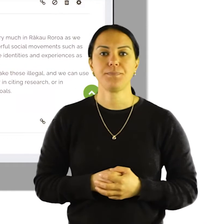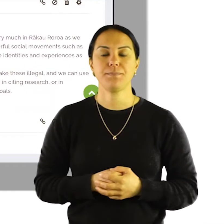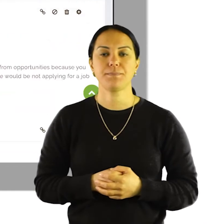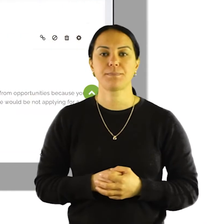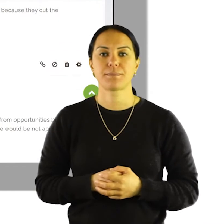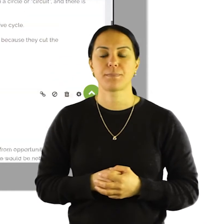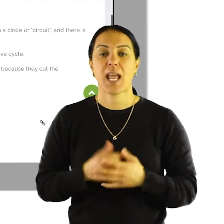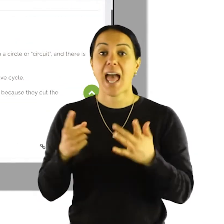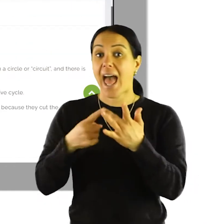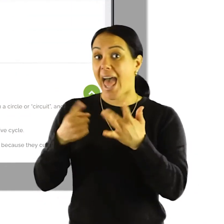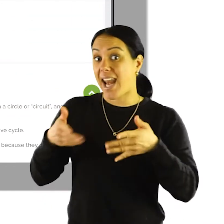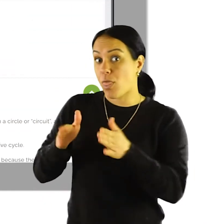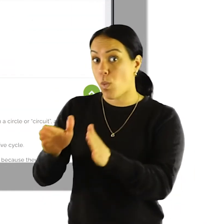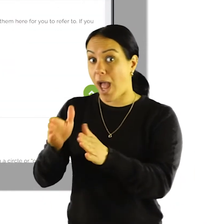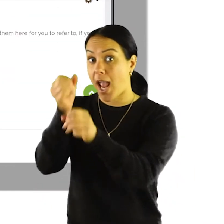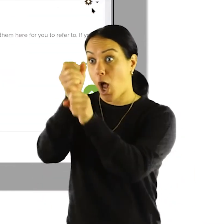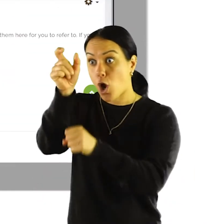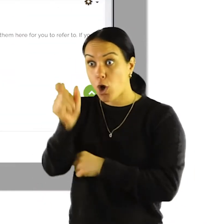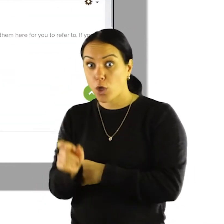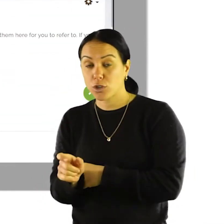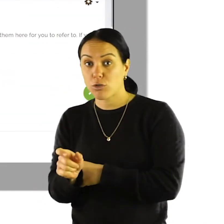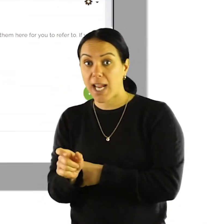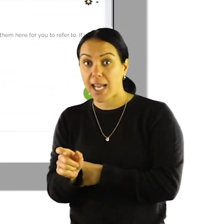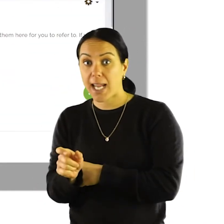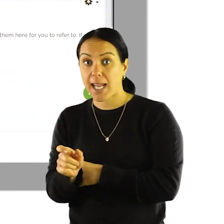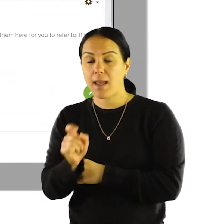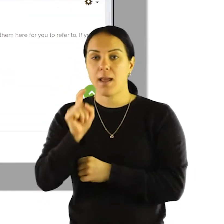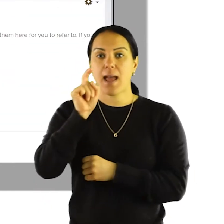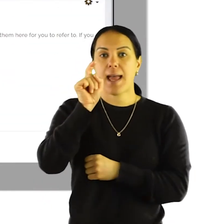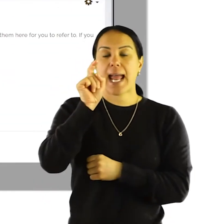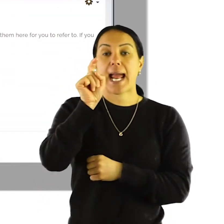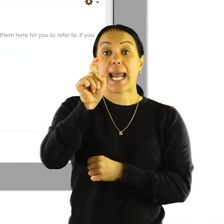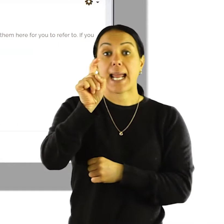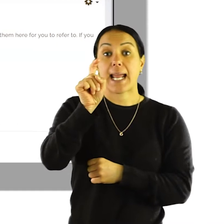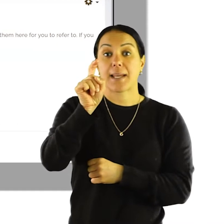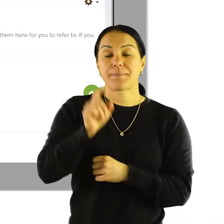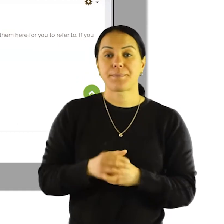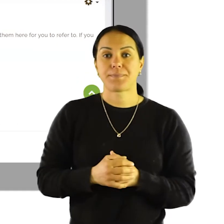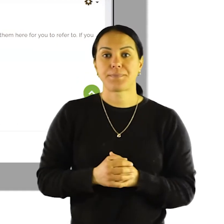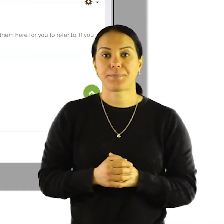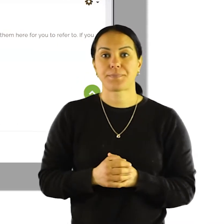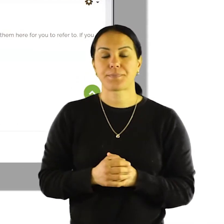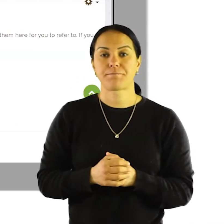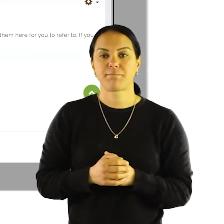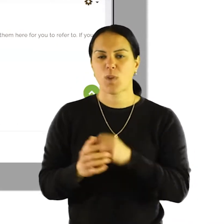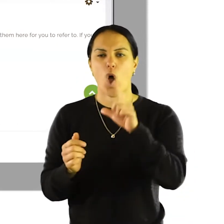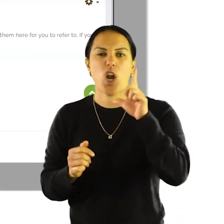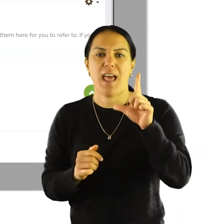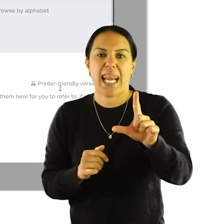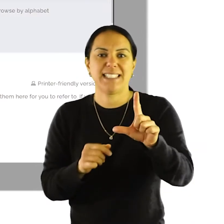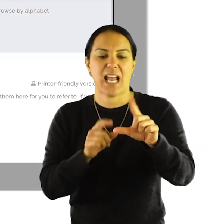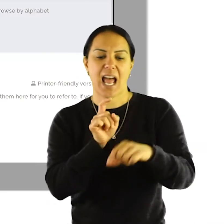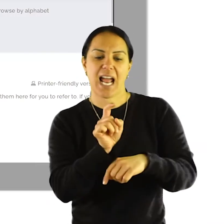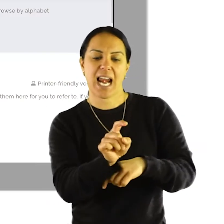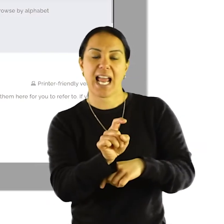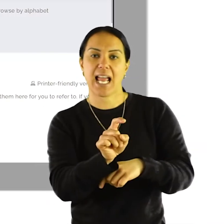Another way to look through the glossary is to just click on a